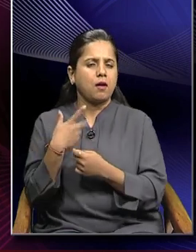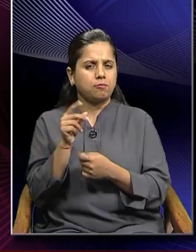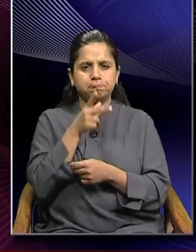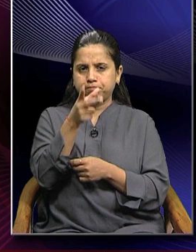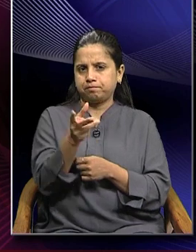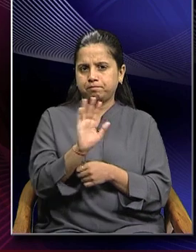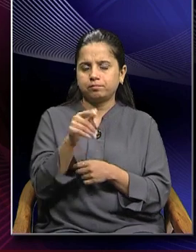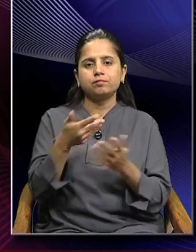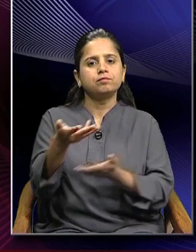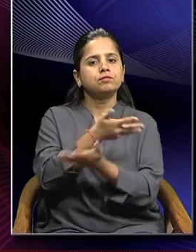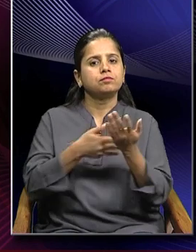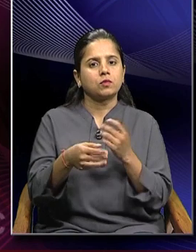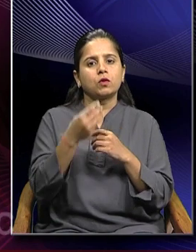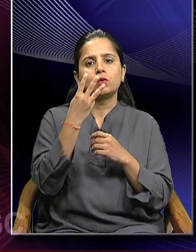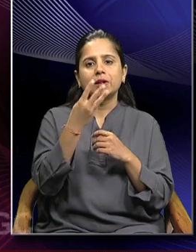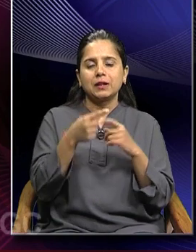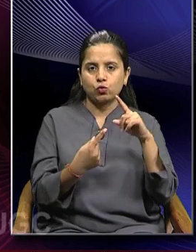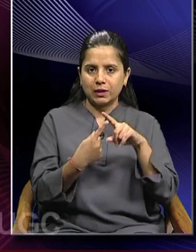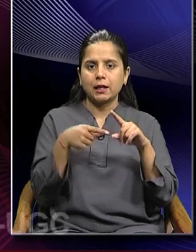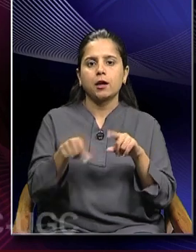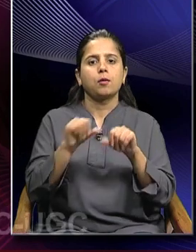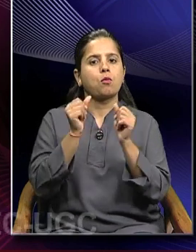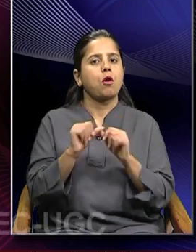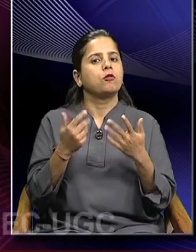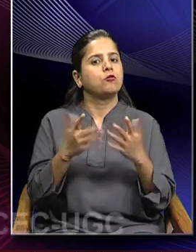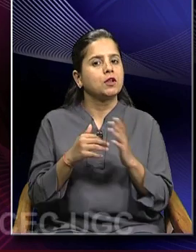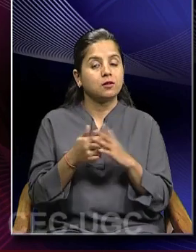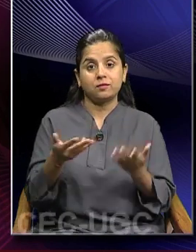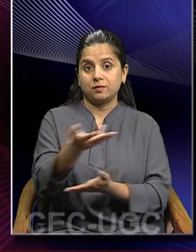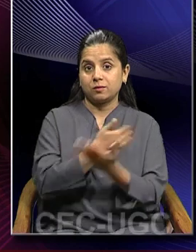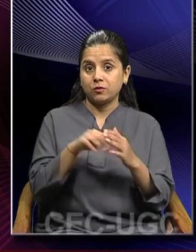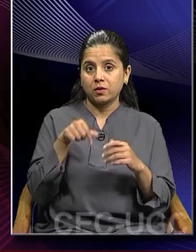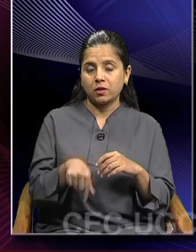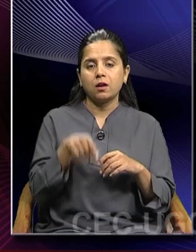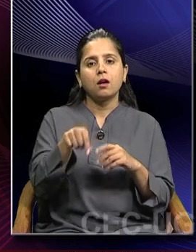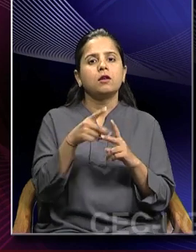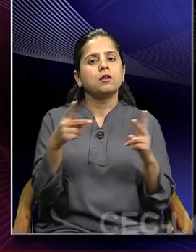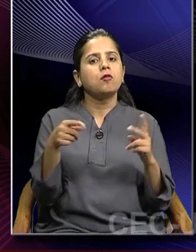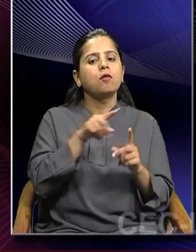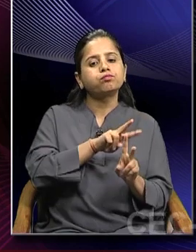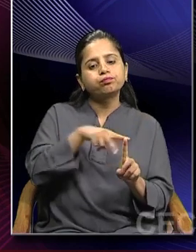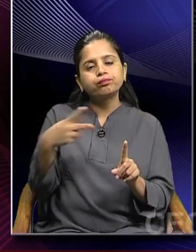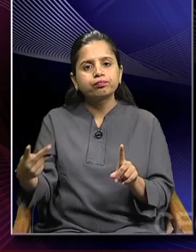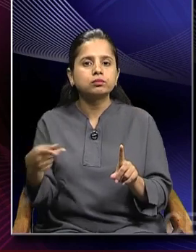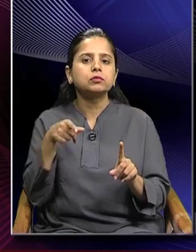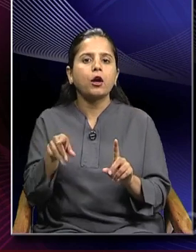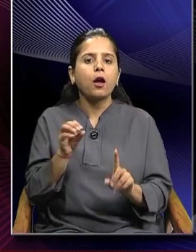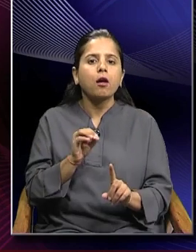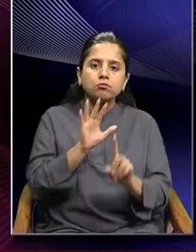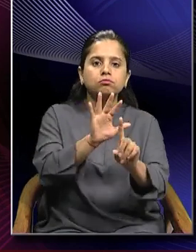because we have discussed 3T model. We have also discussed about the transcendental approach, which